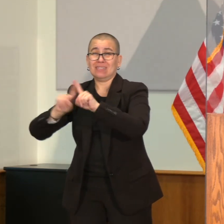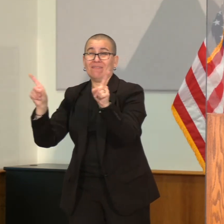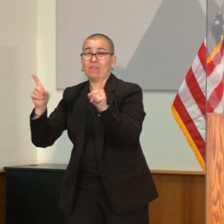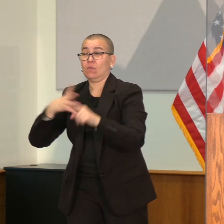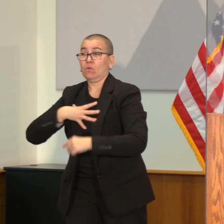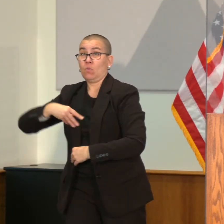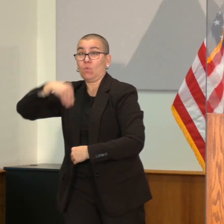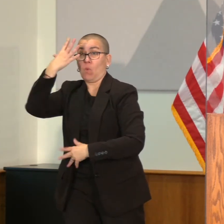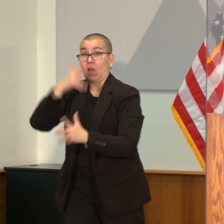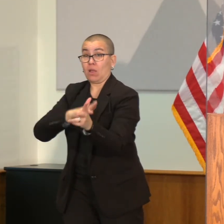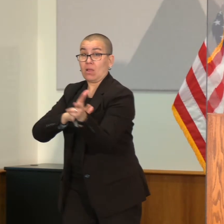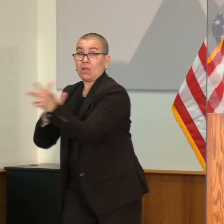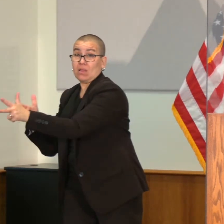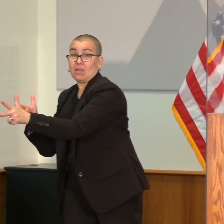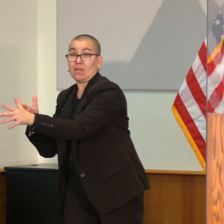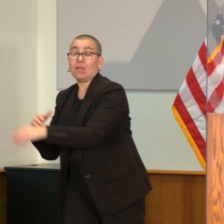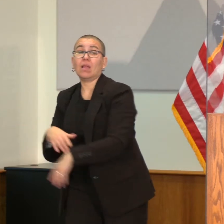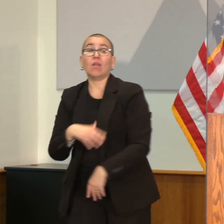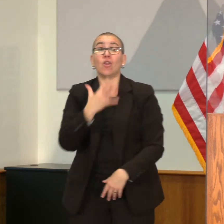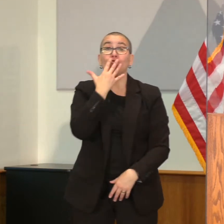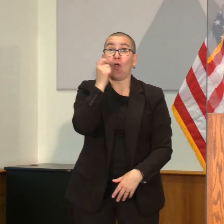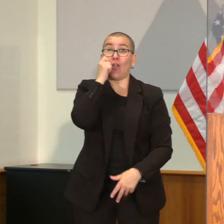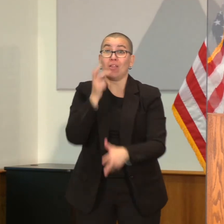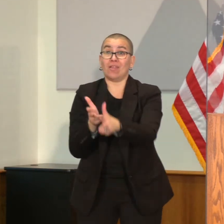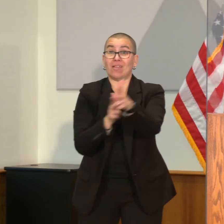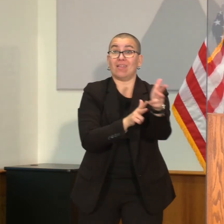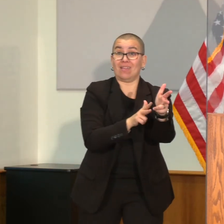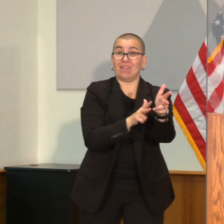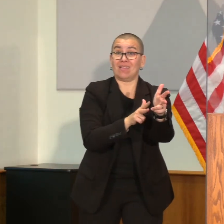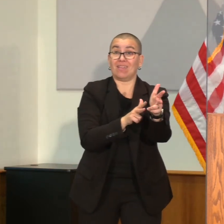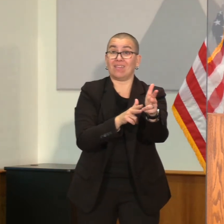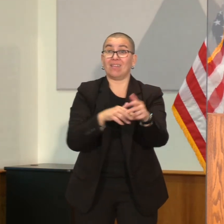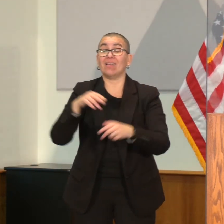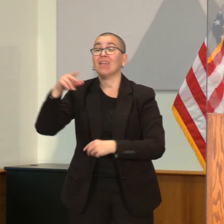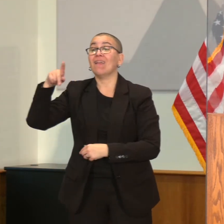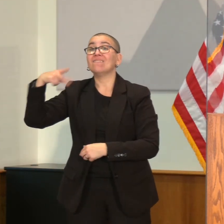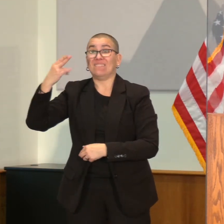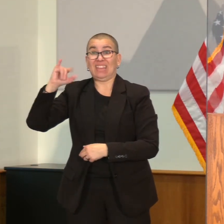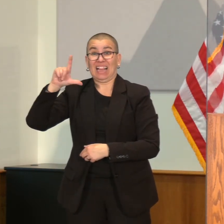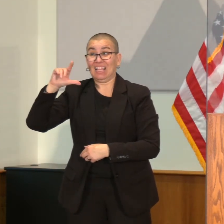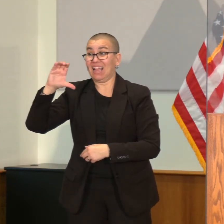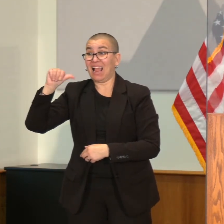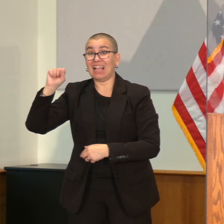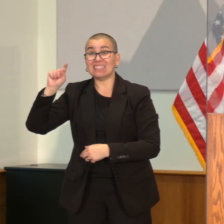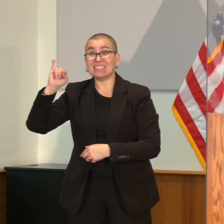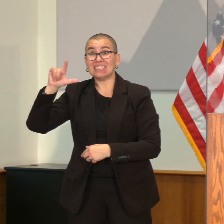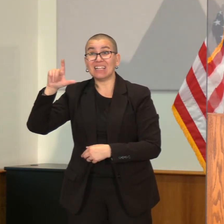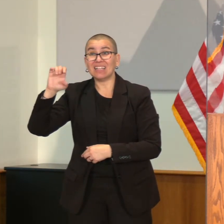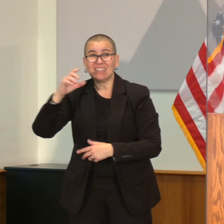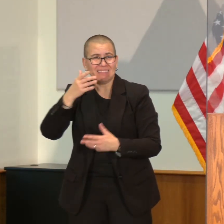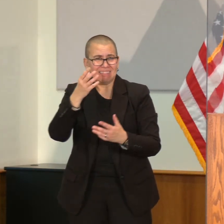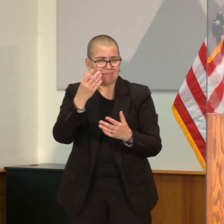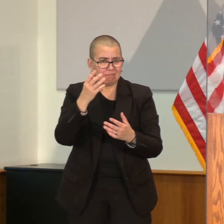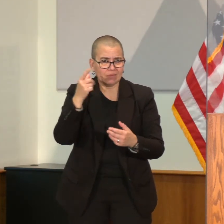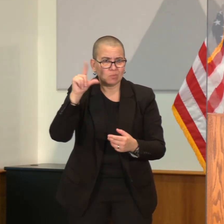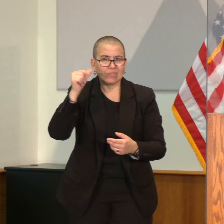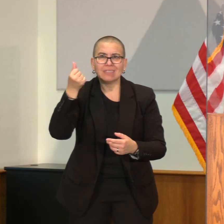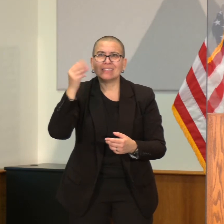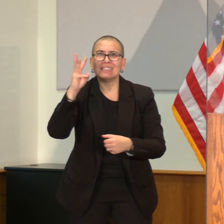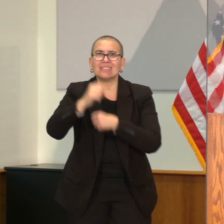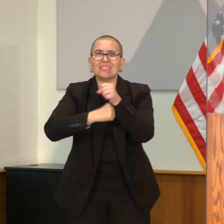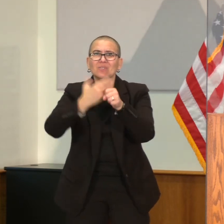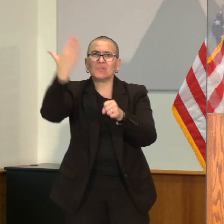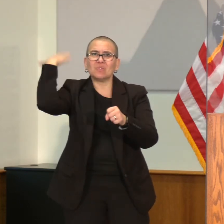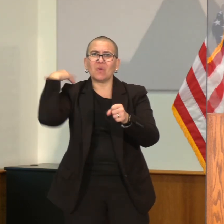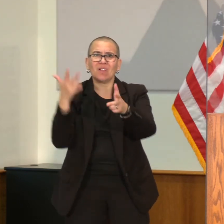with Philando Castile just a few years ago, that given the brew of a number of